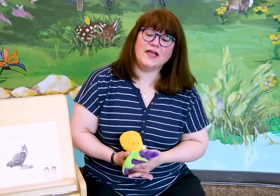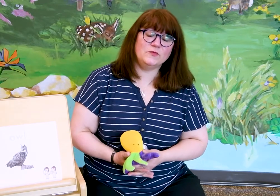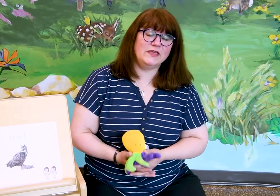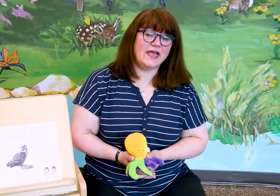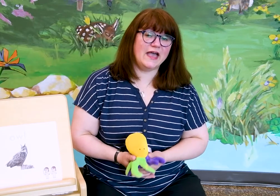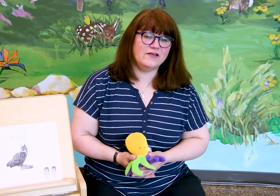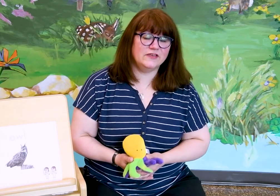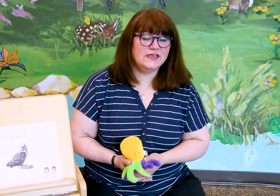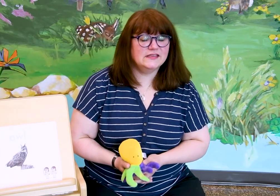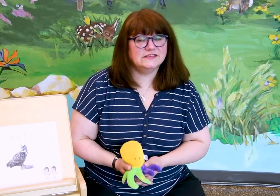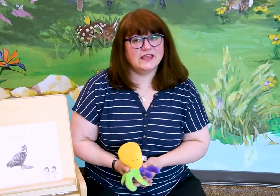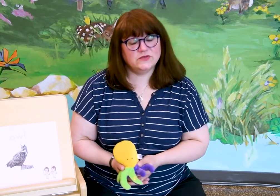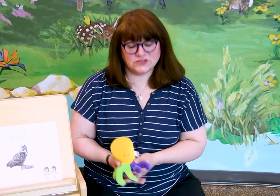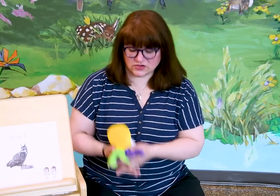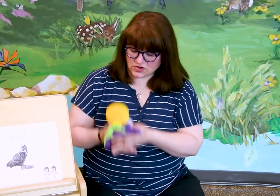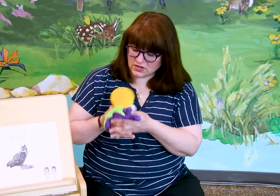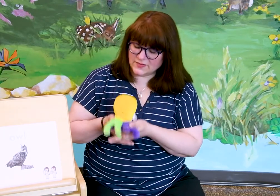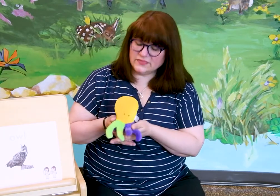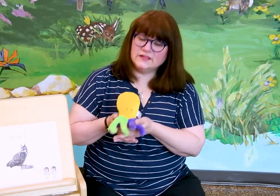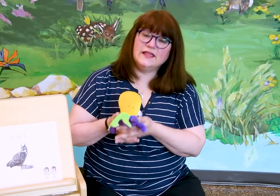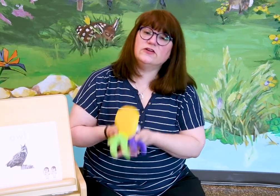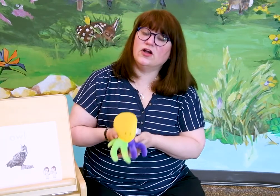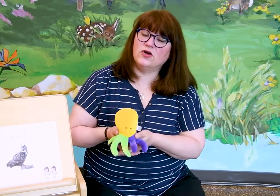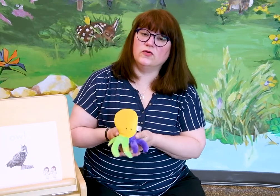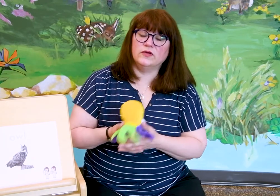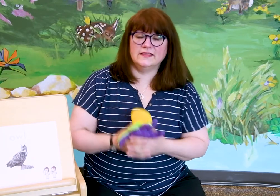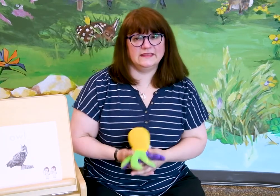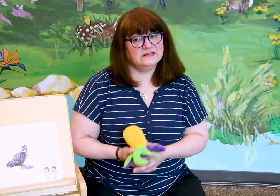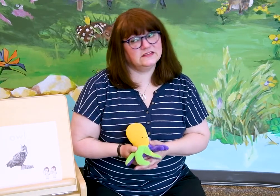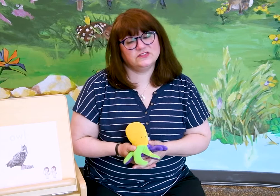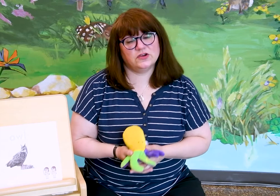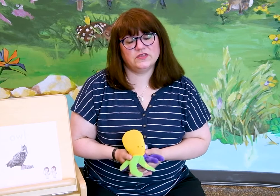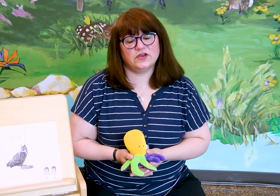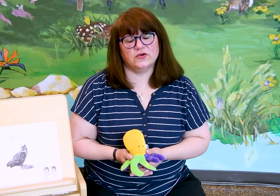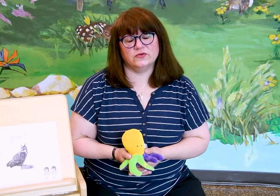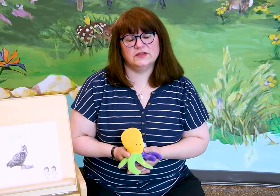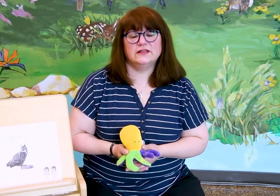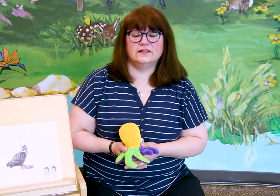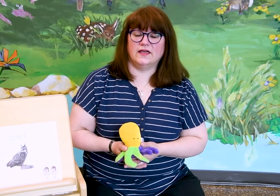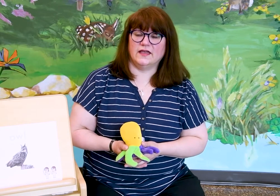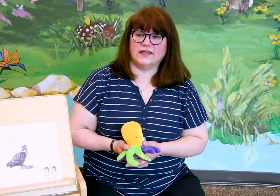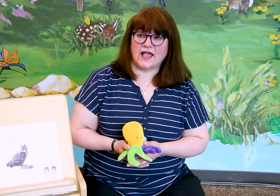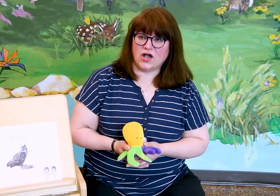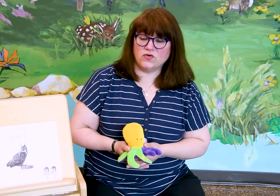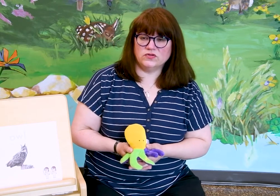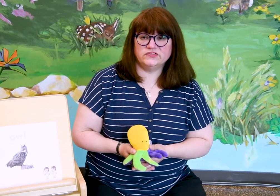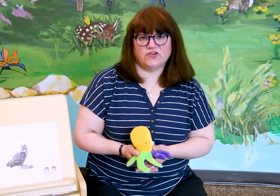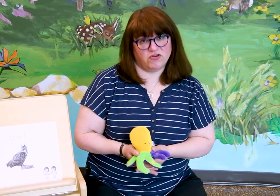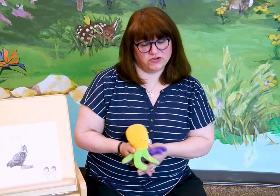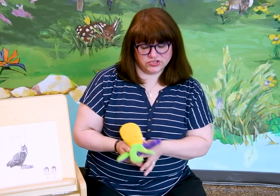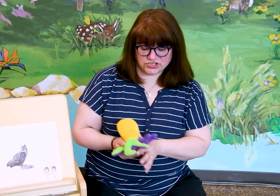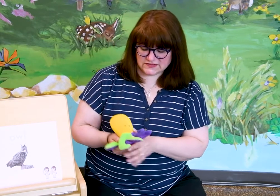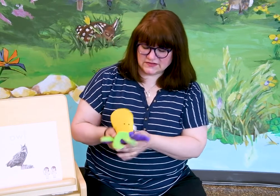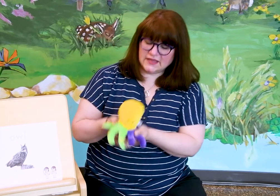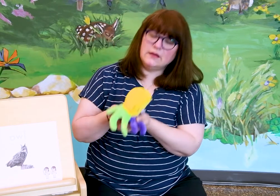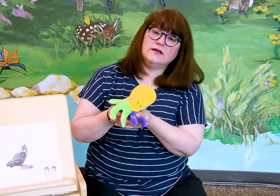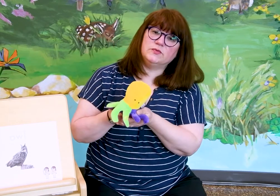we have. Today we talked all about the letter O and things that start with O, like owls, oranges, and